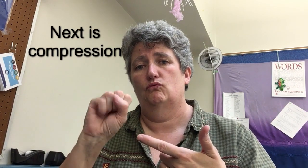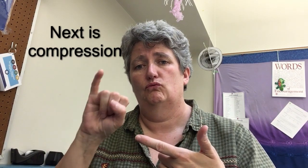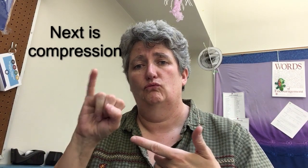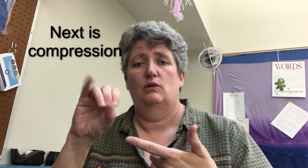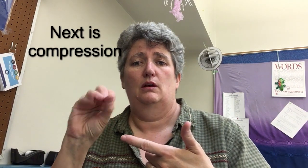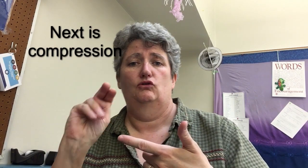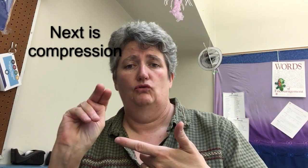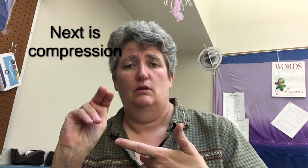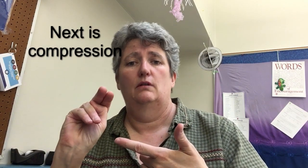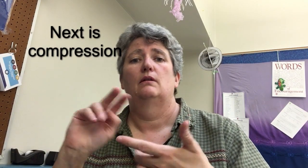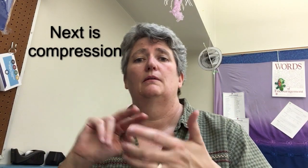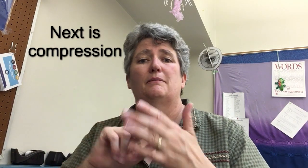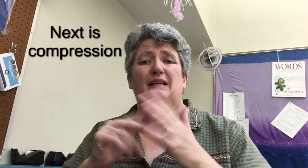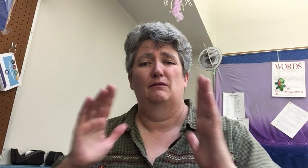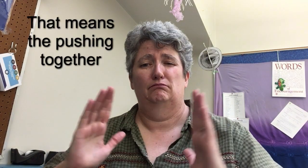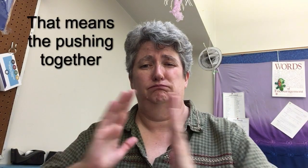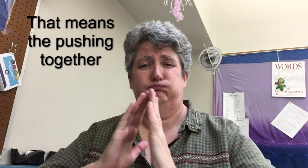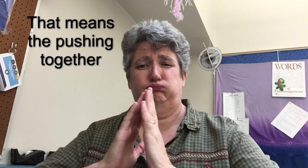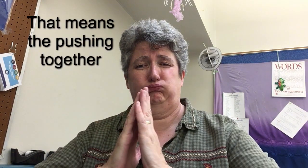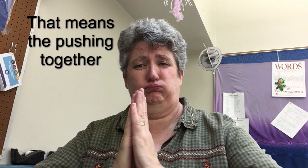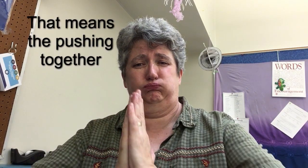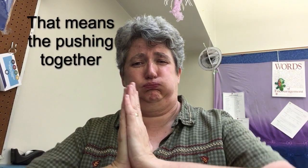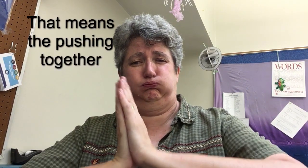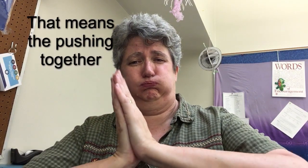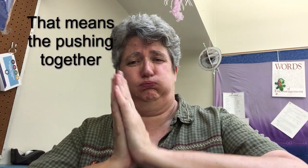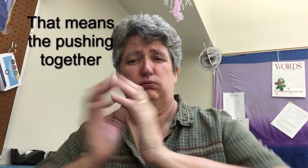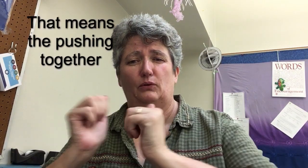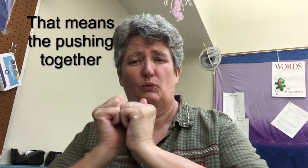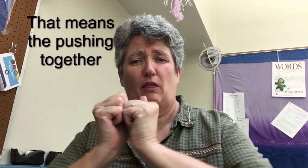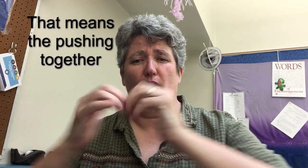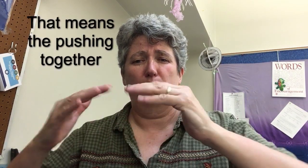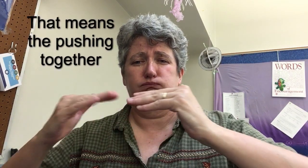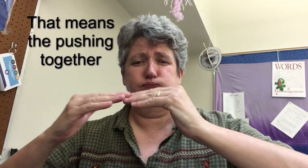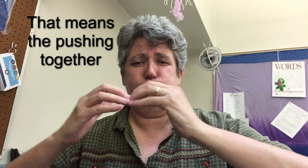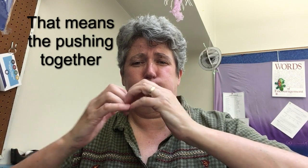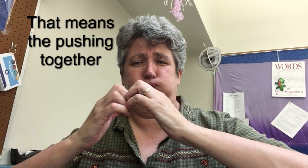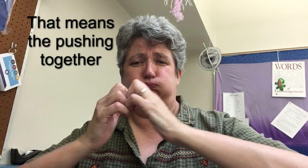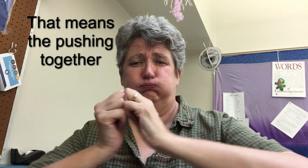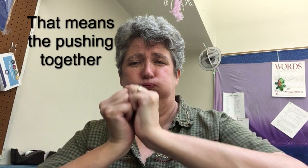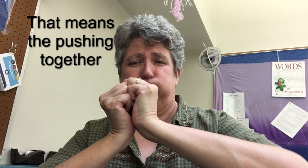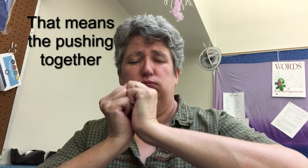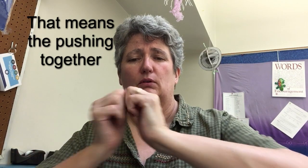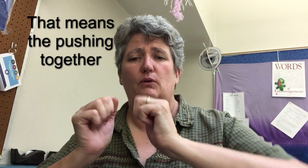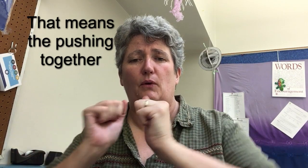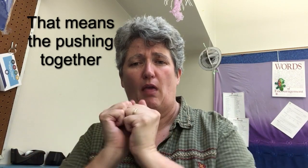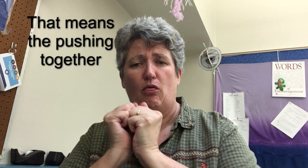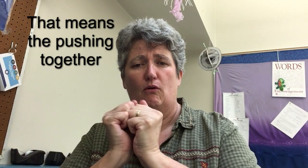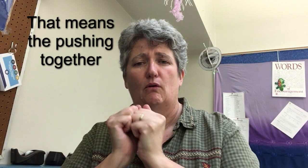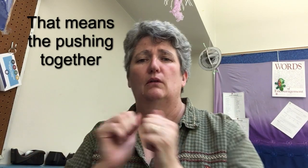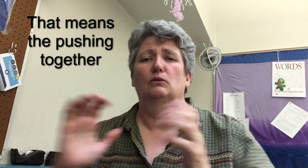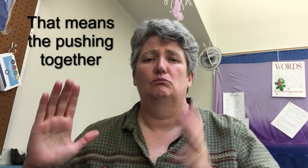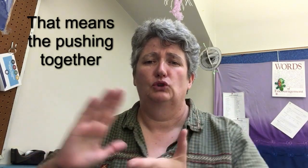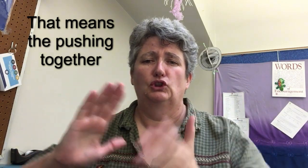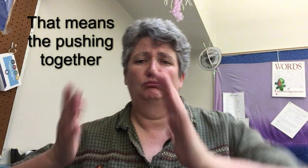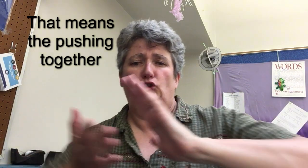The next one is compression, and that means pushing together. Plates are coming together,